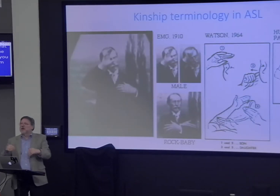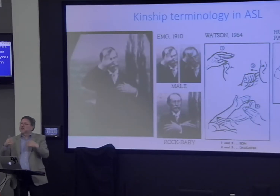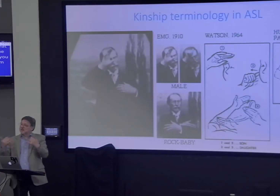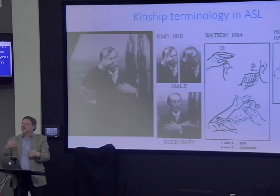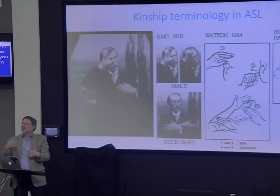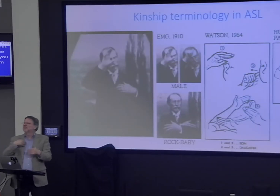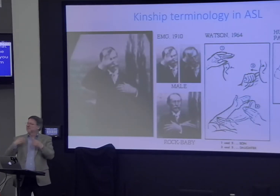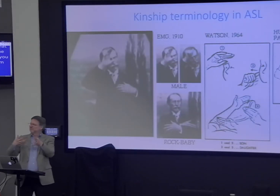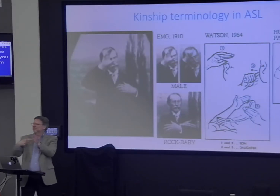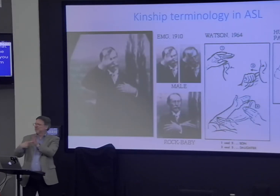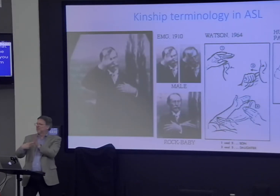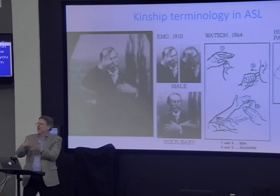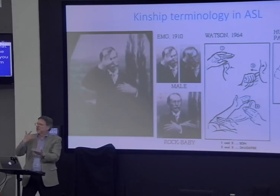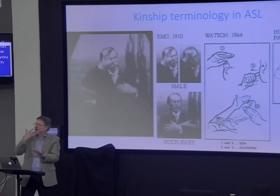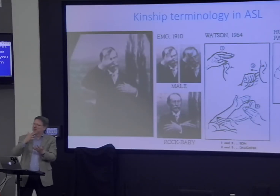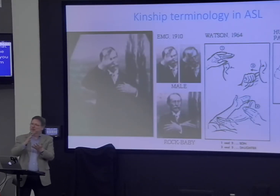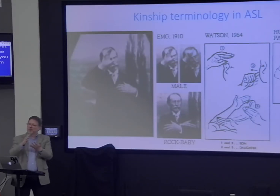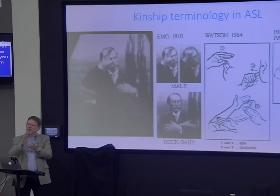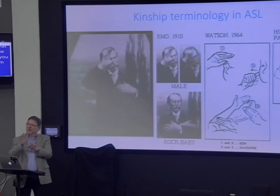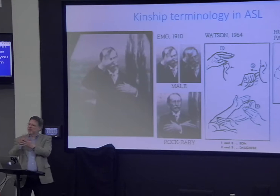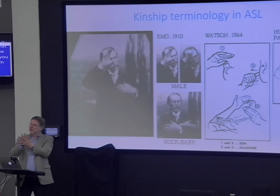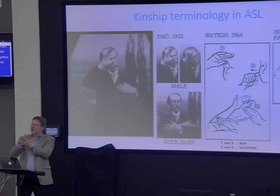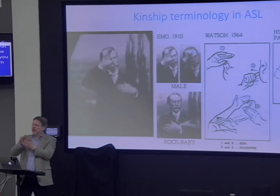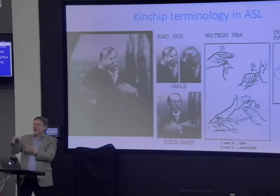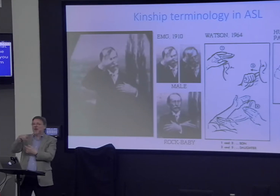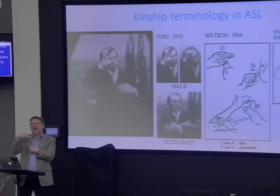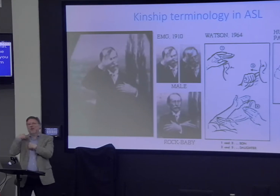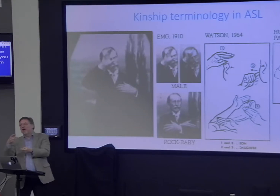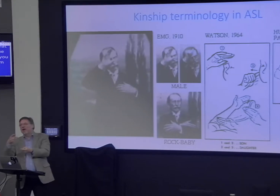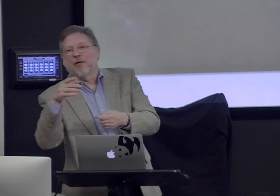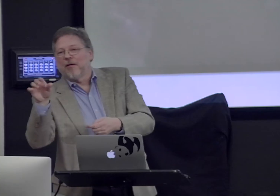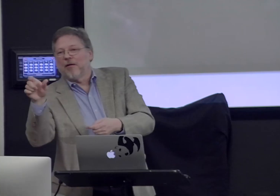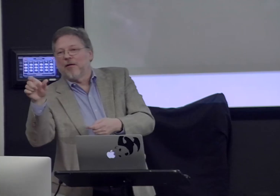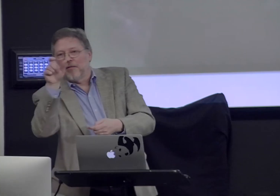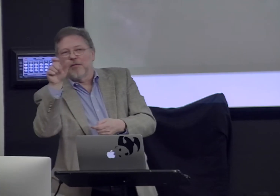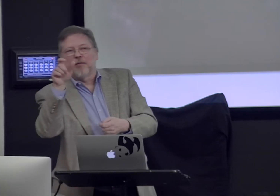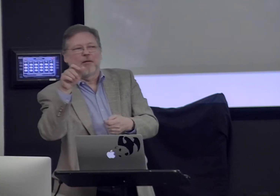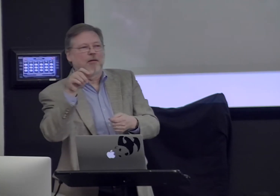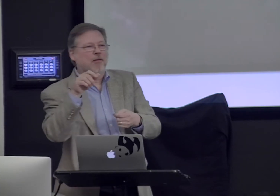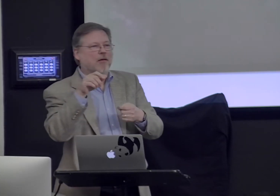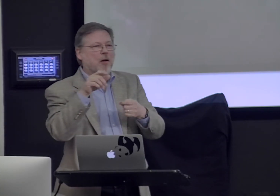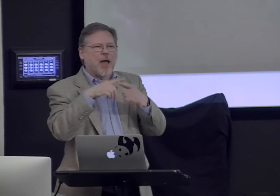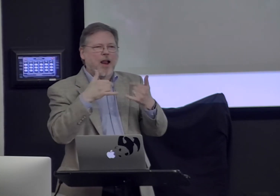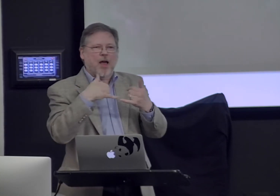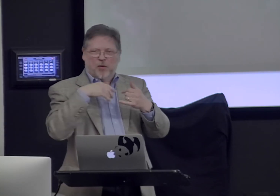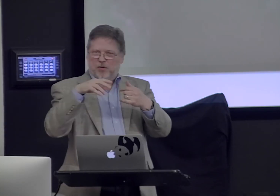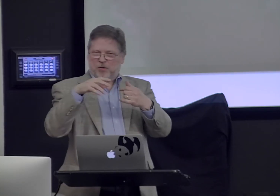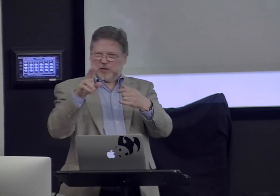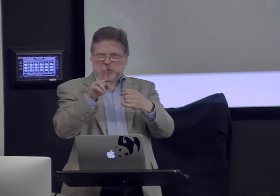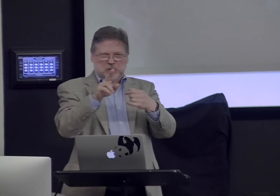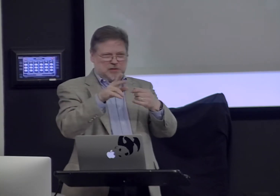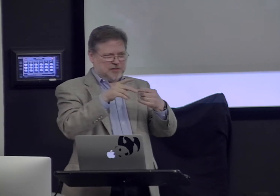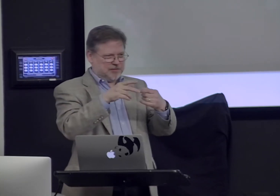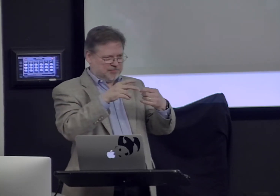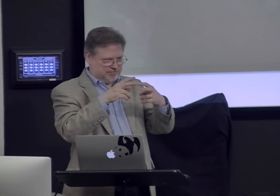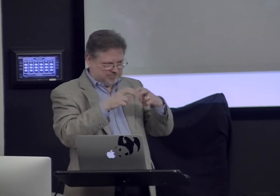Now, let's go back to kinship terminology. so that I can give you an example of what we see